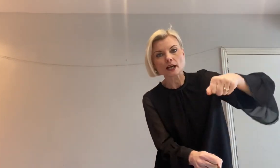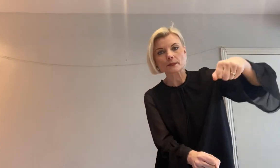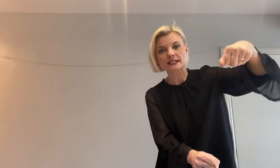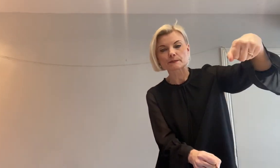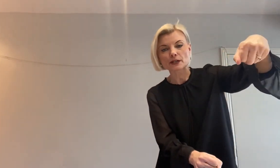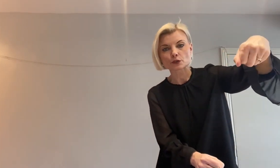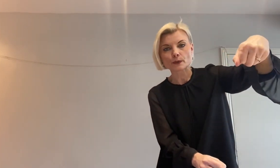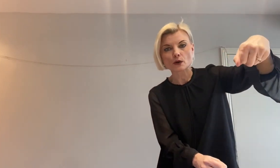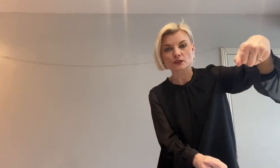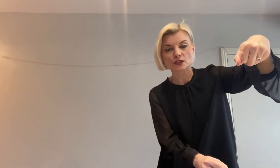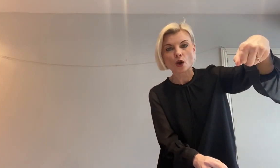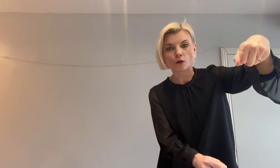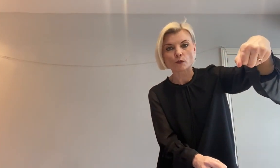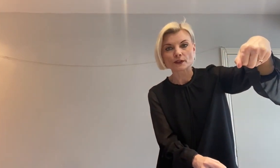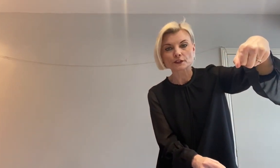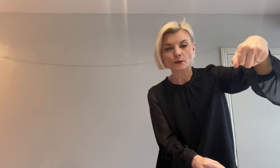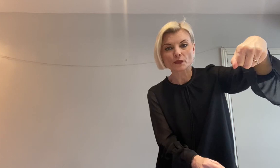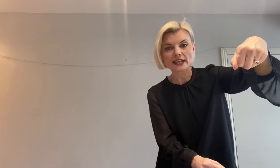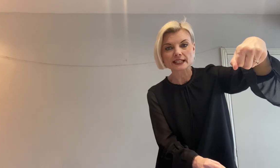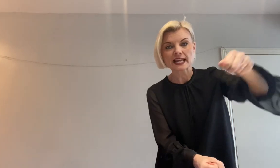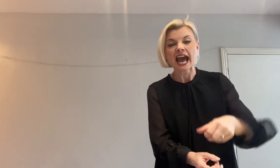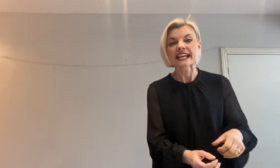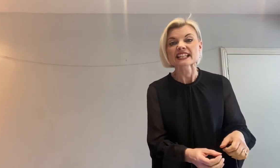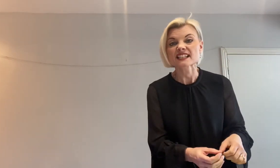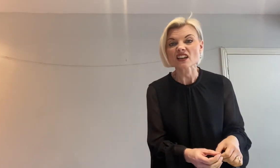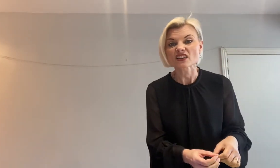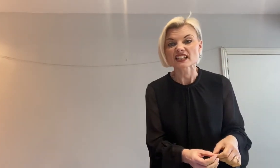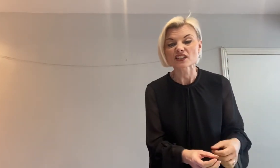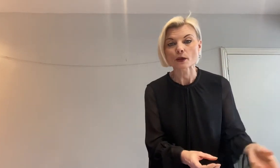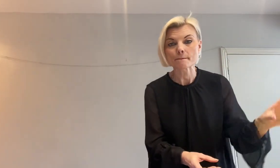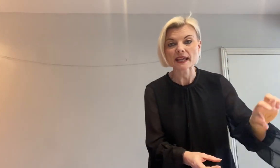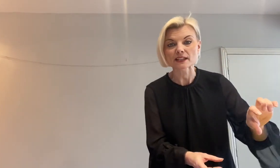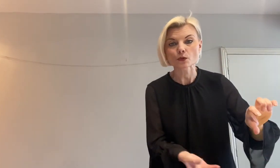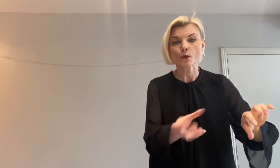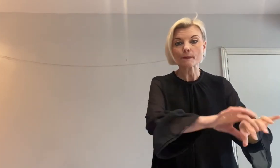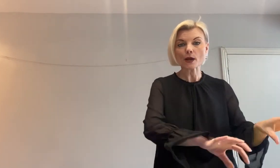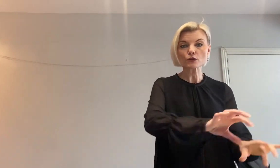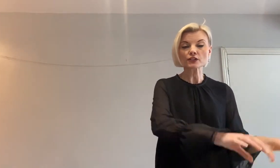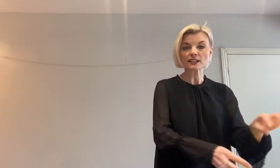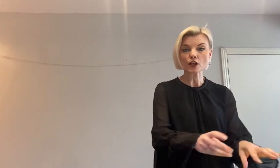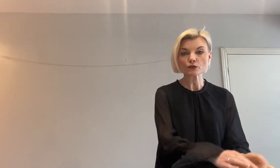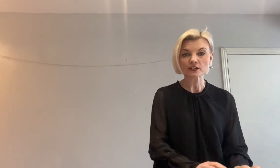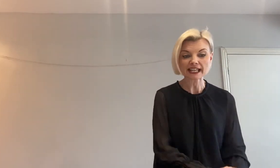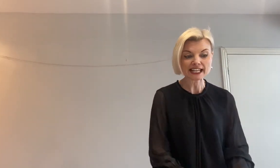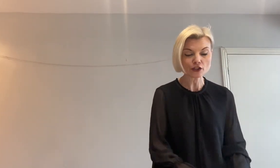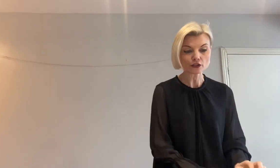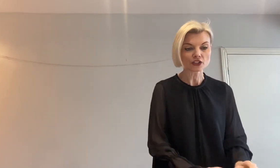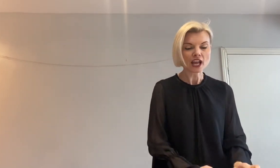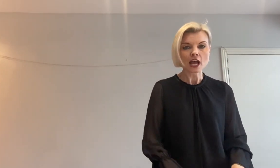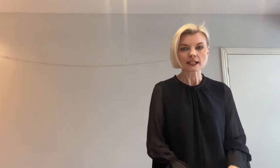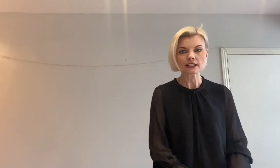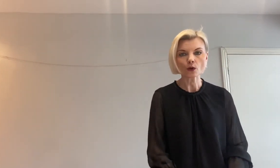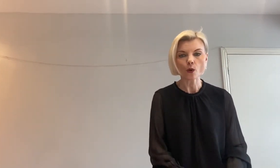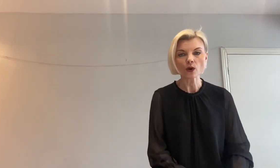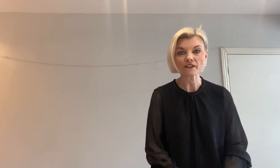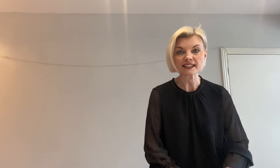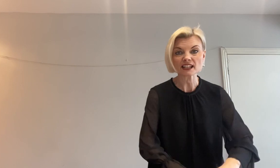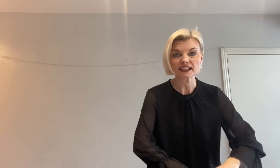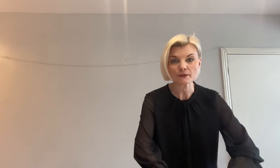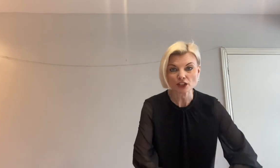his special box of wonderful things, and he started to mix all the potions and lotions that he could, until all of a sudden there was a great